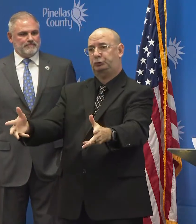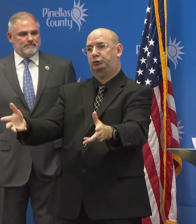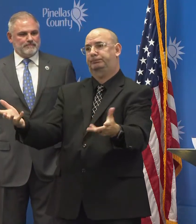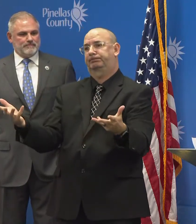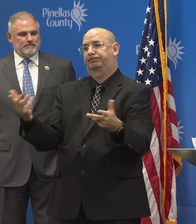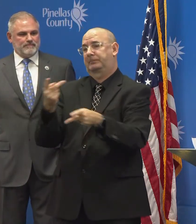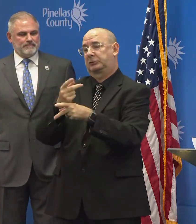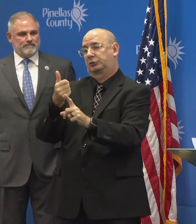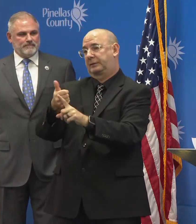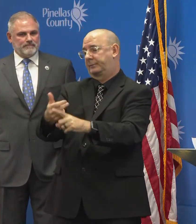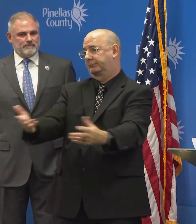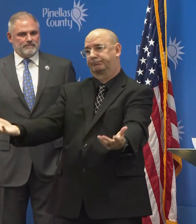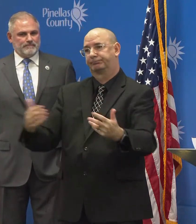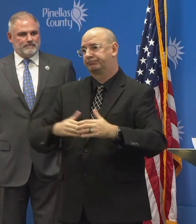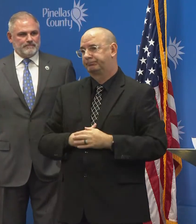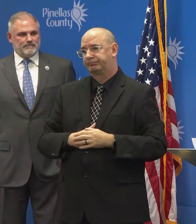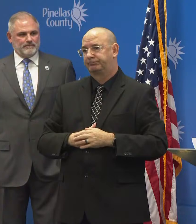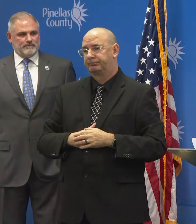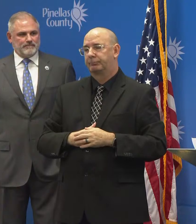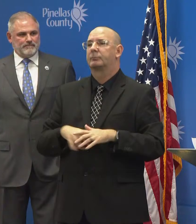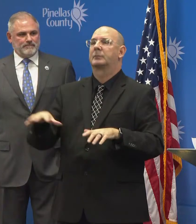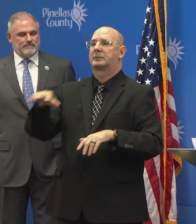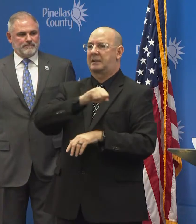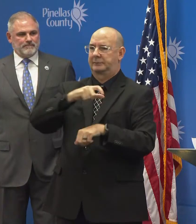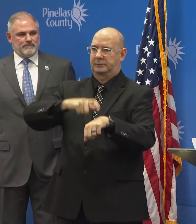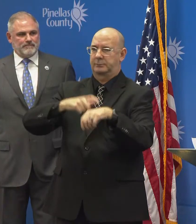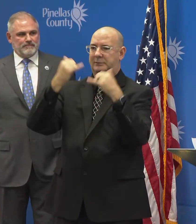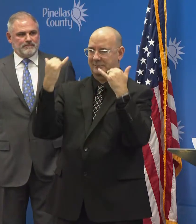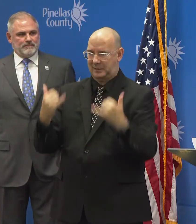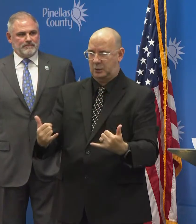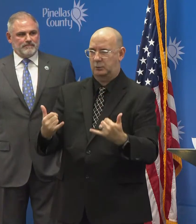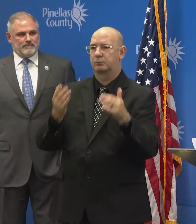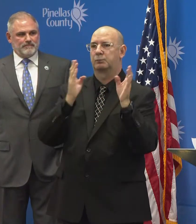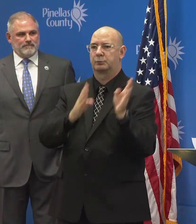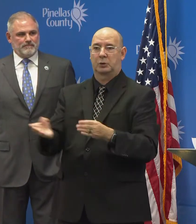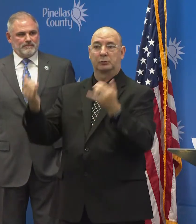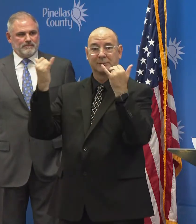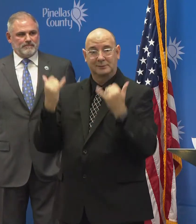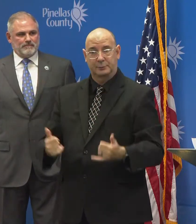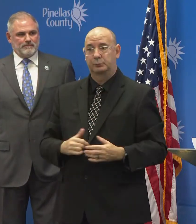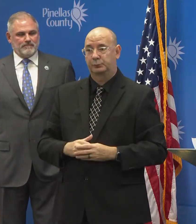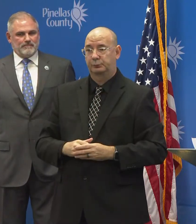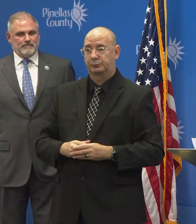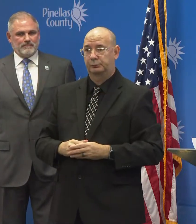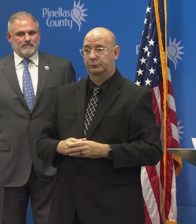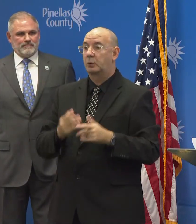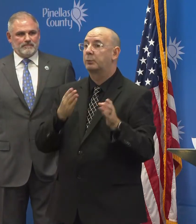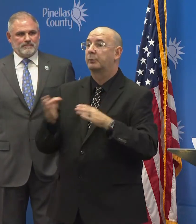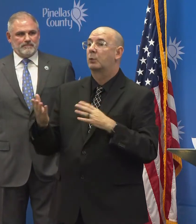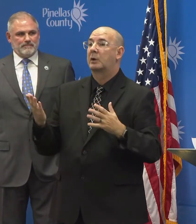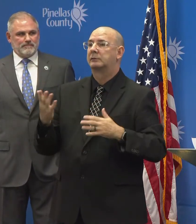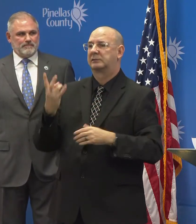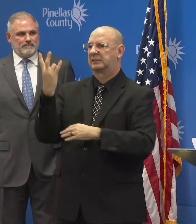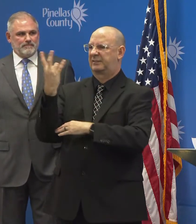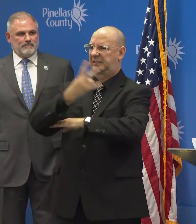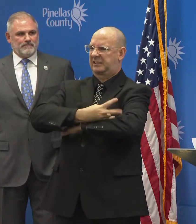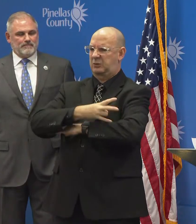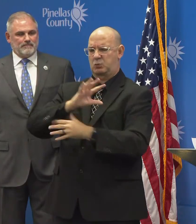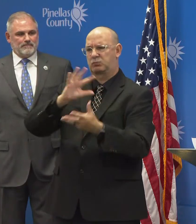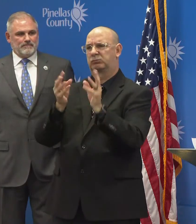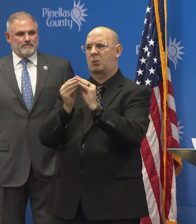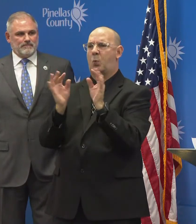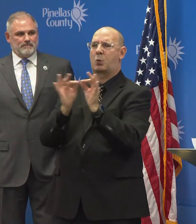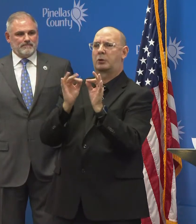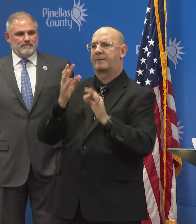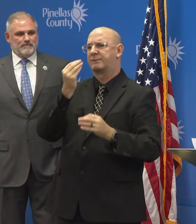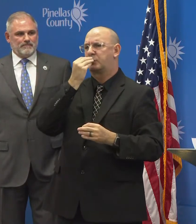prepared. Make sure that if you are sheltering in place, you have 7 days of food, water, and medications. Know your evac level.